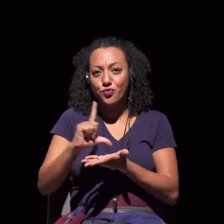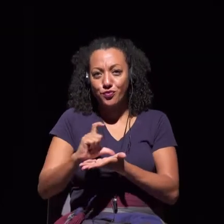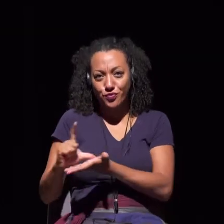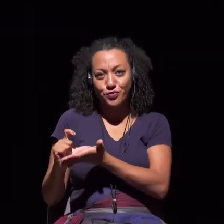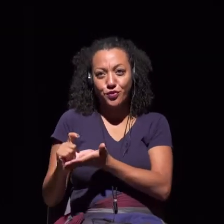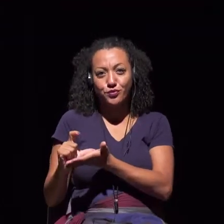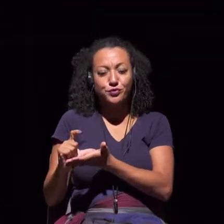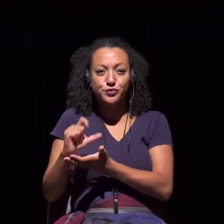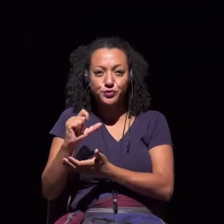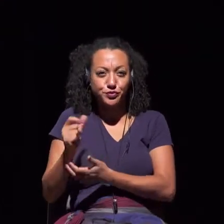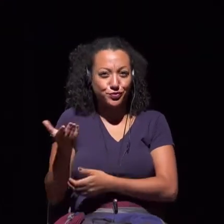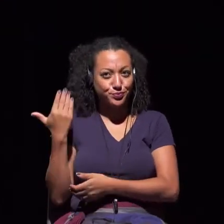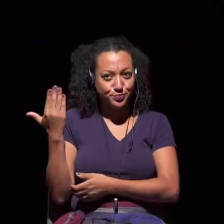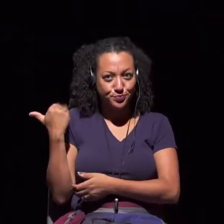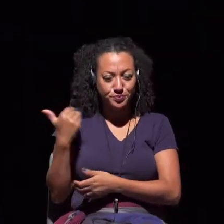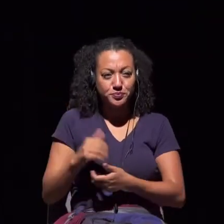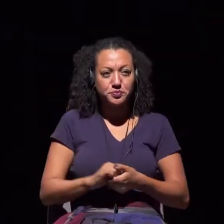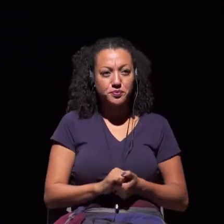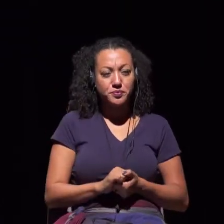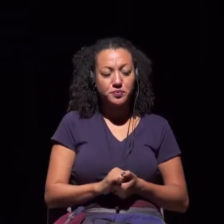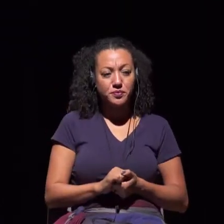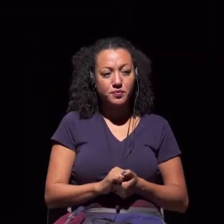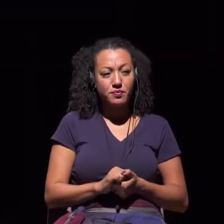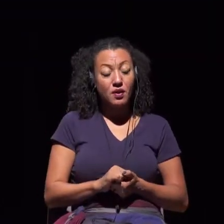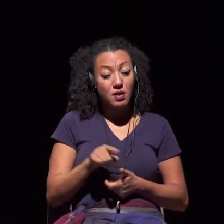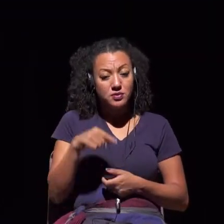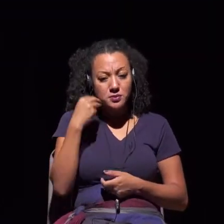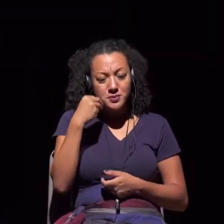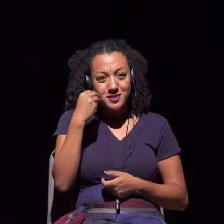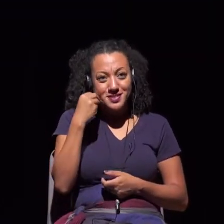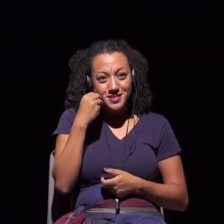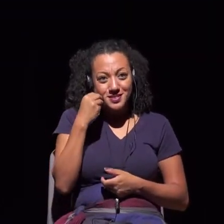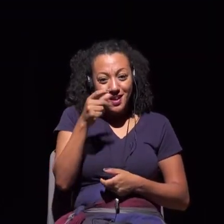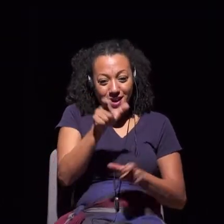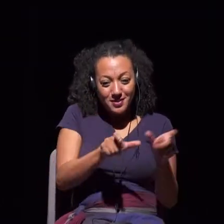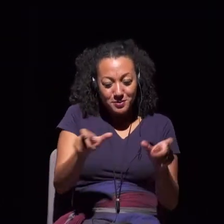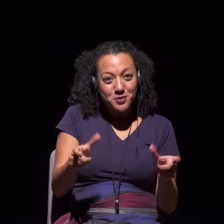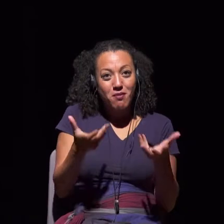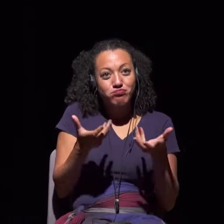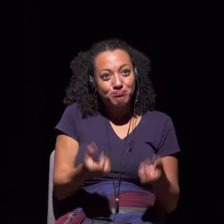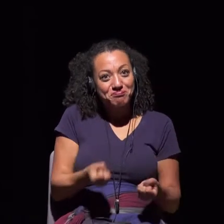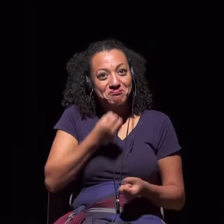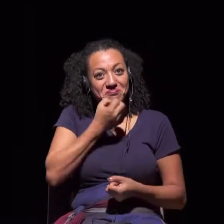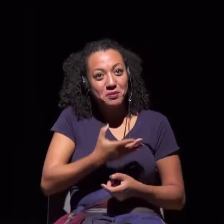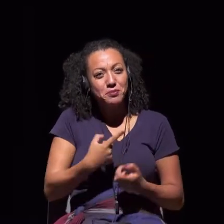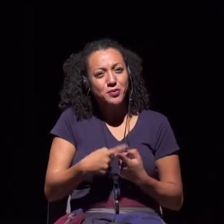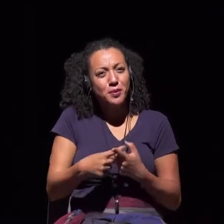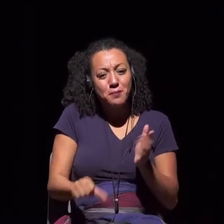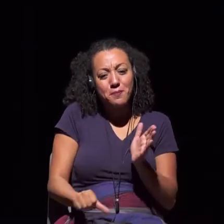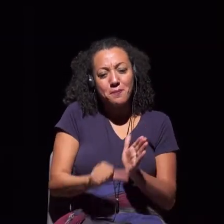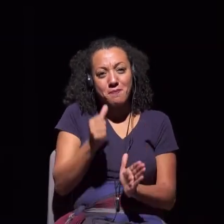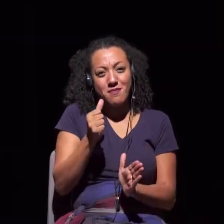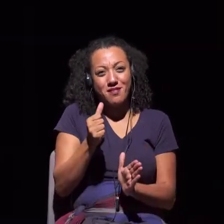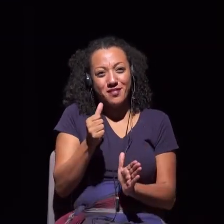very dearly, because I think it was the first time in the history of this community where there was an actual